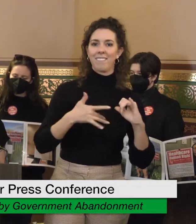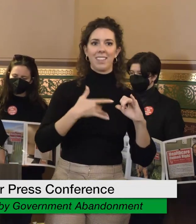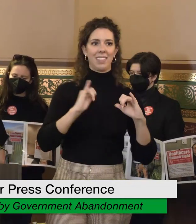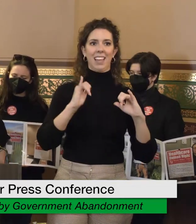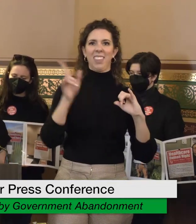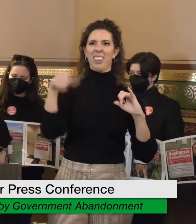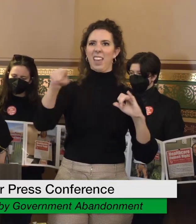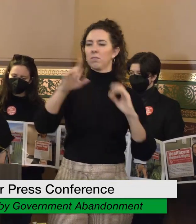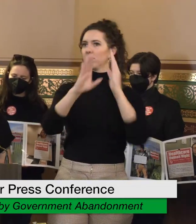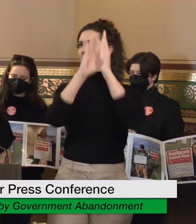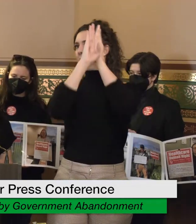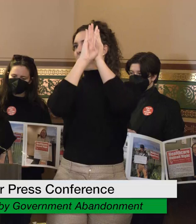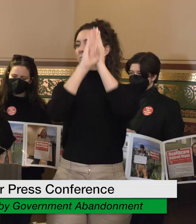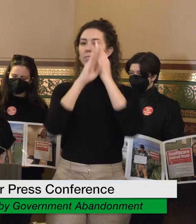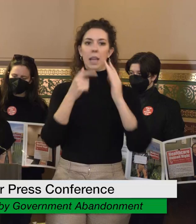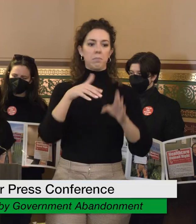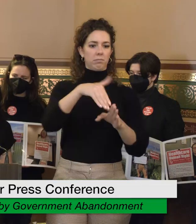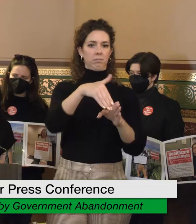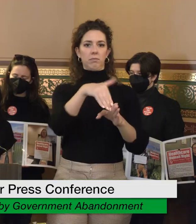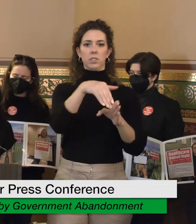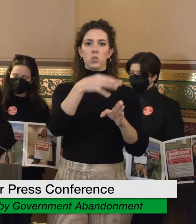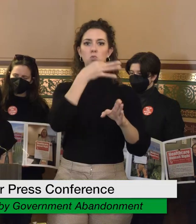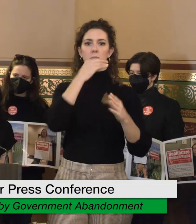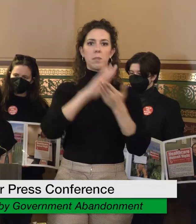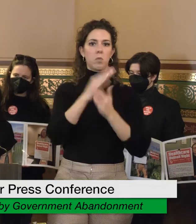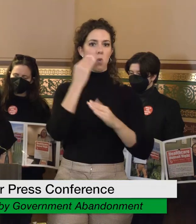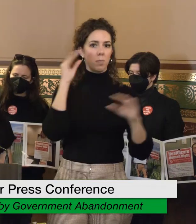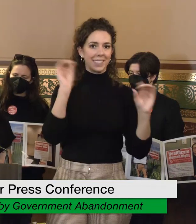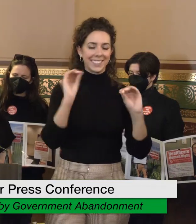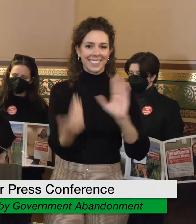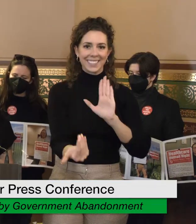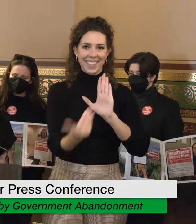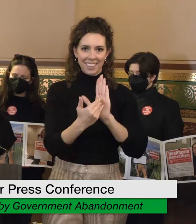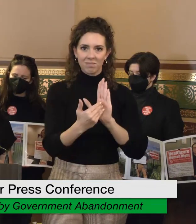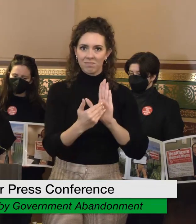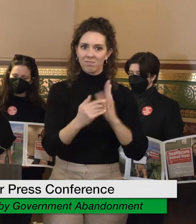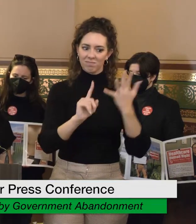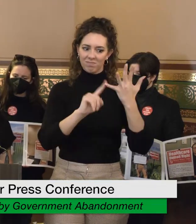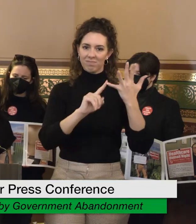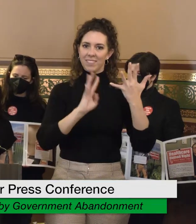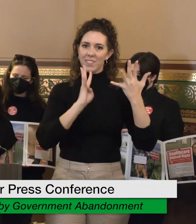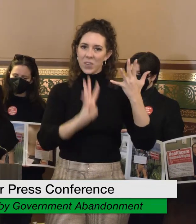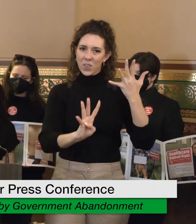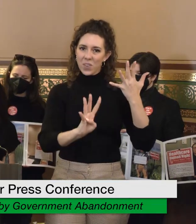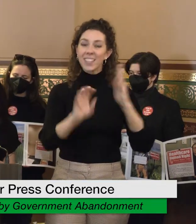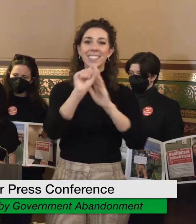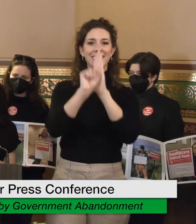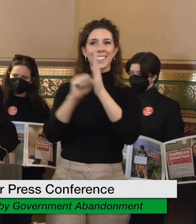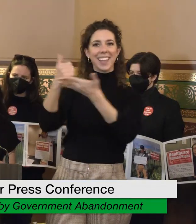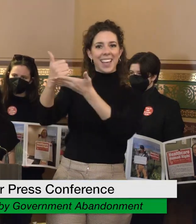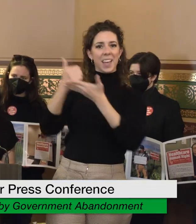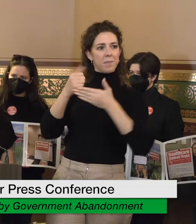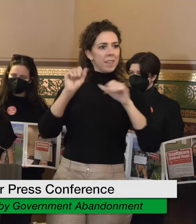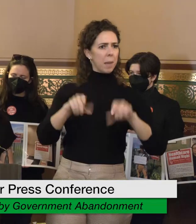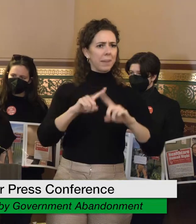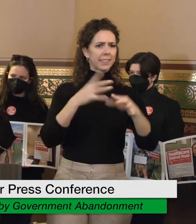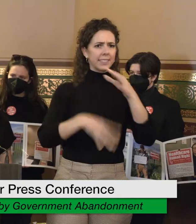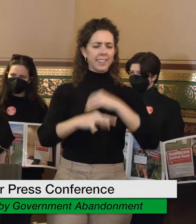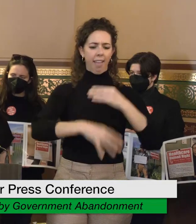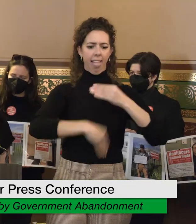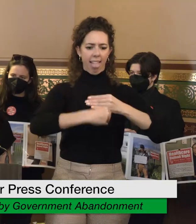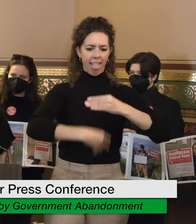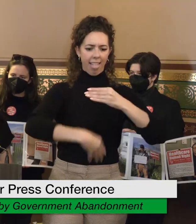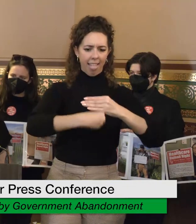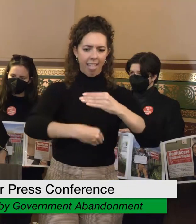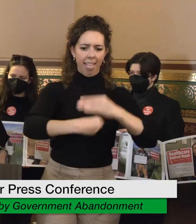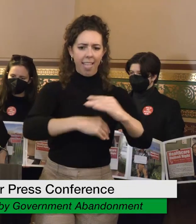and I'm on the verge of being homeless now with a 4-year-old. The state has the power to help, but instead they put hurdle after hurdle in front of you.